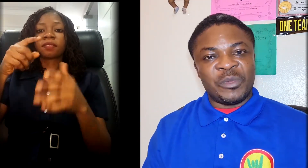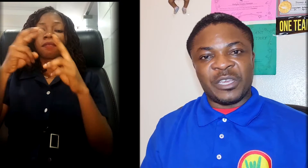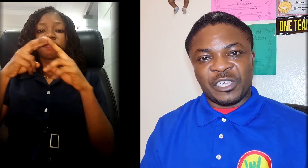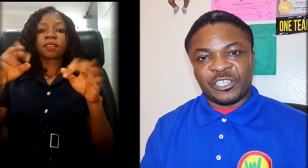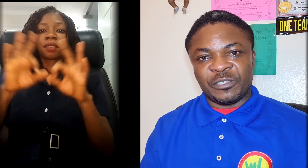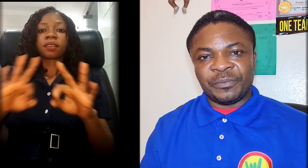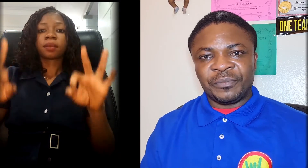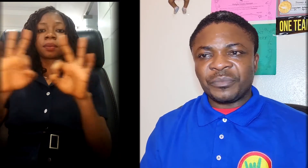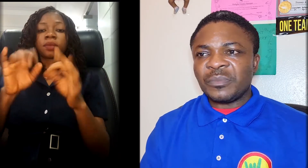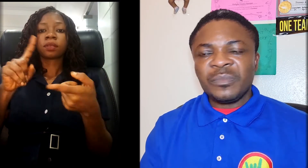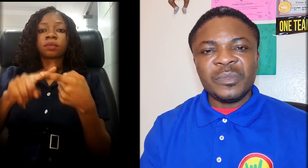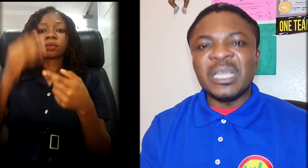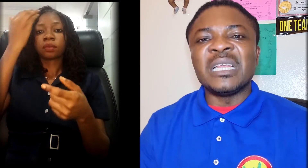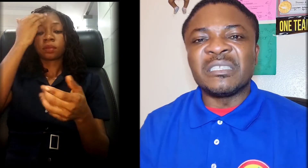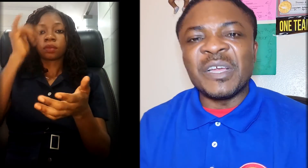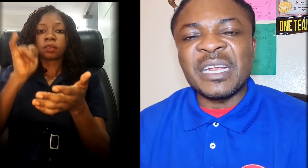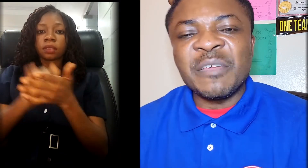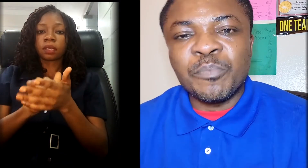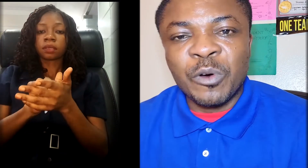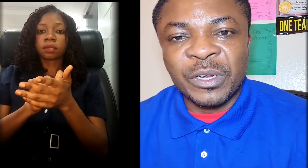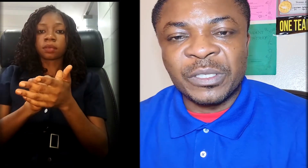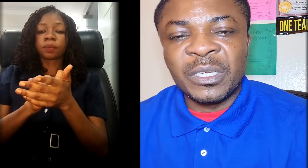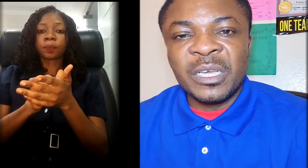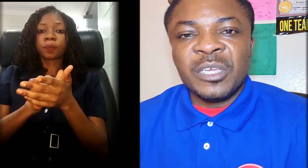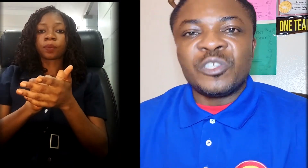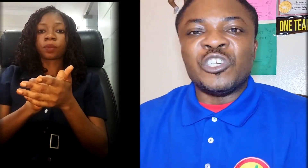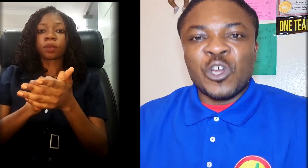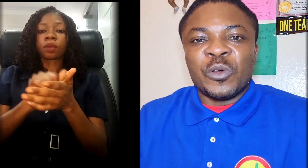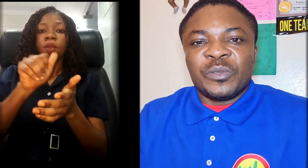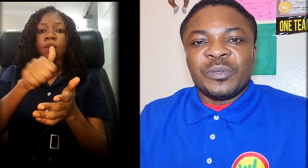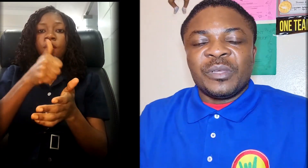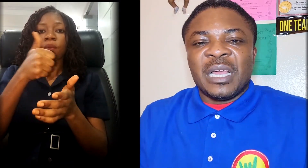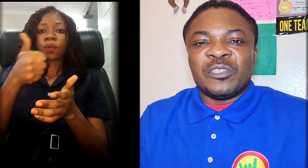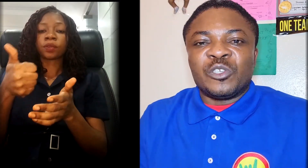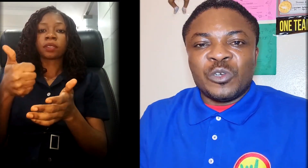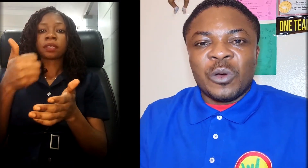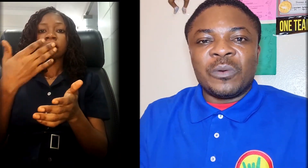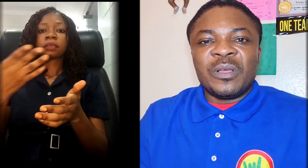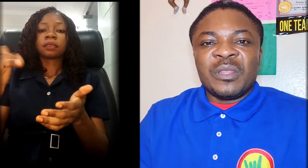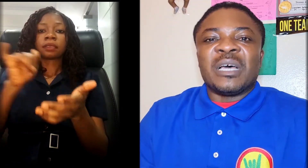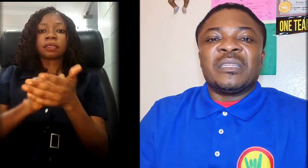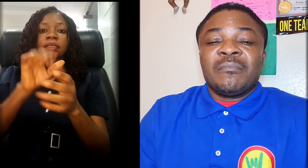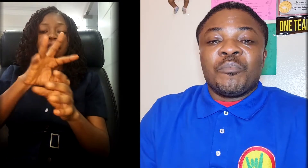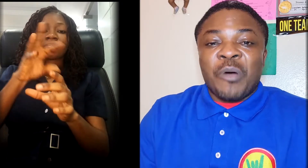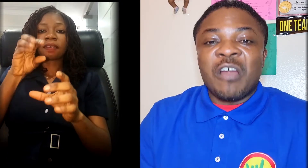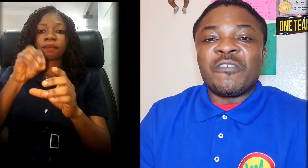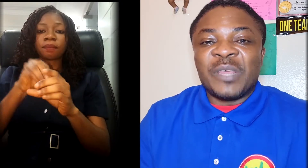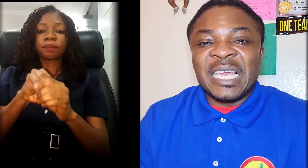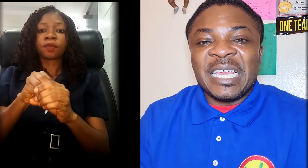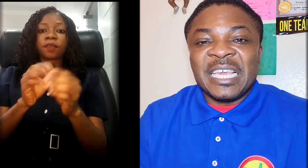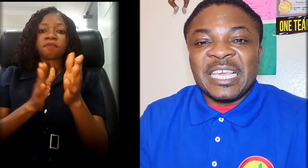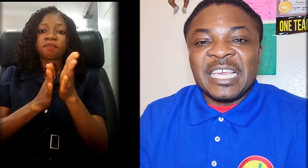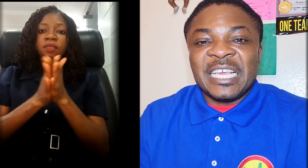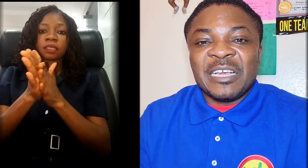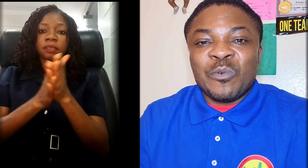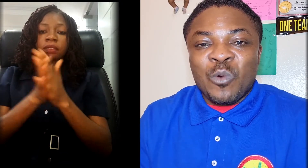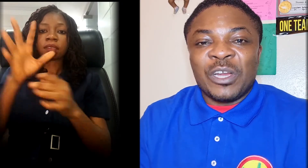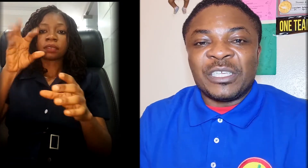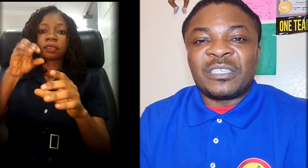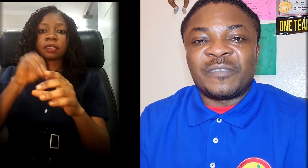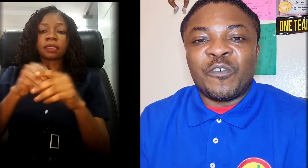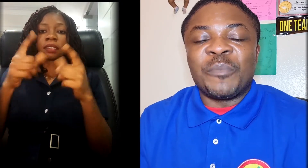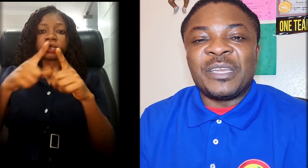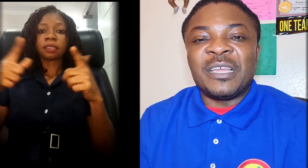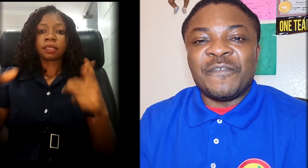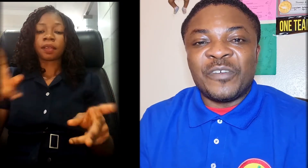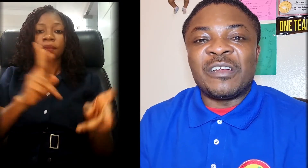our communication. It is very important to note and to know that part of what